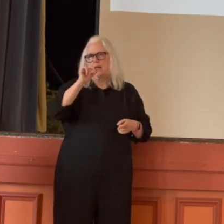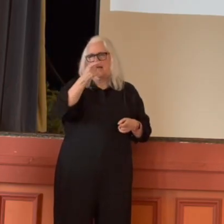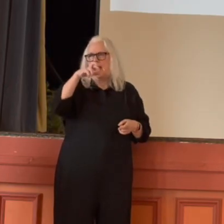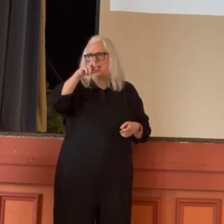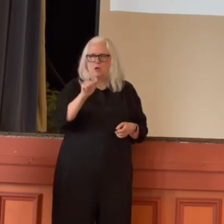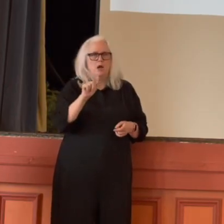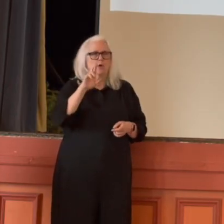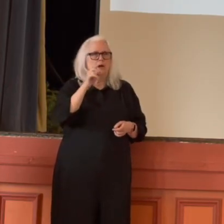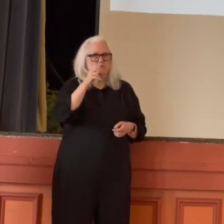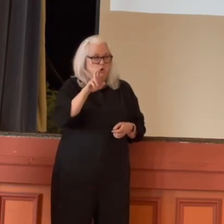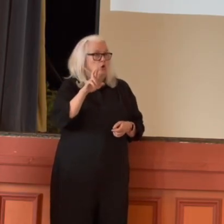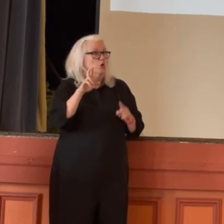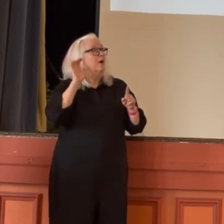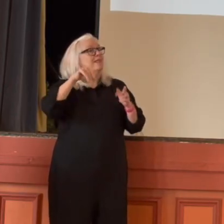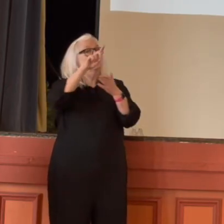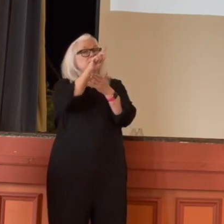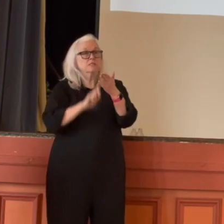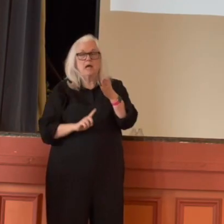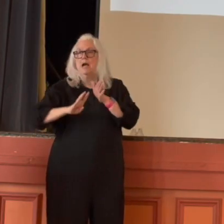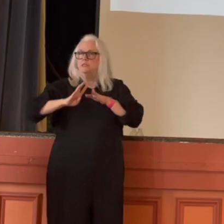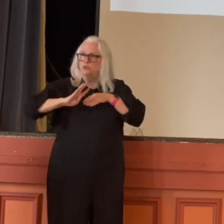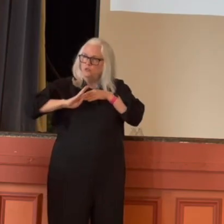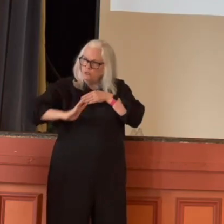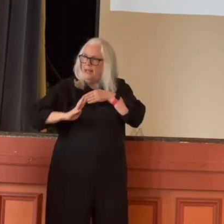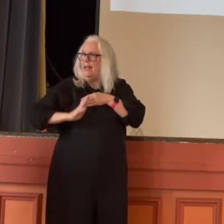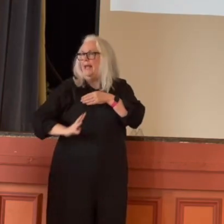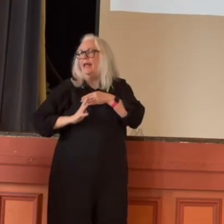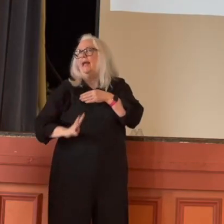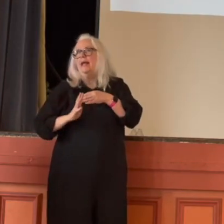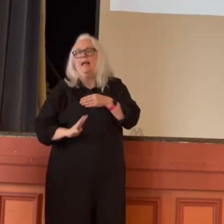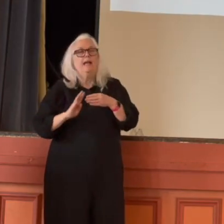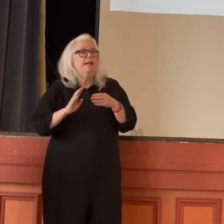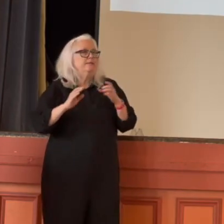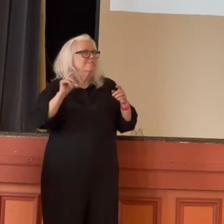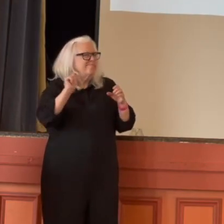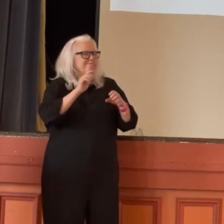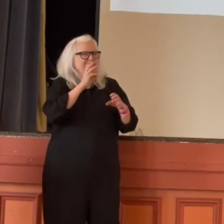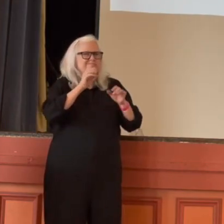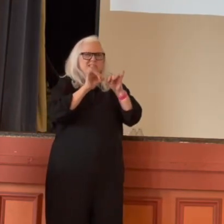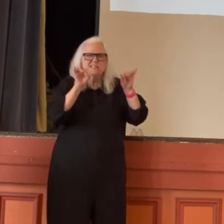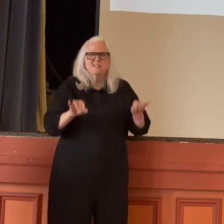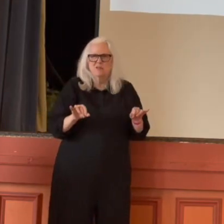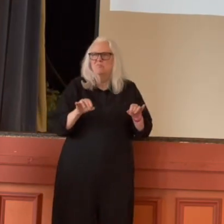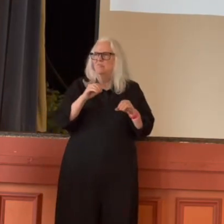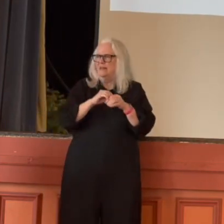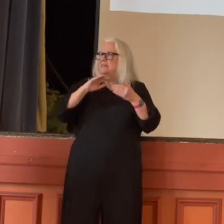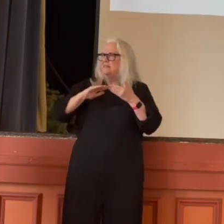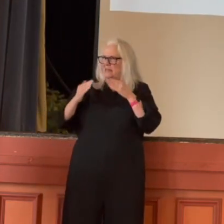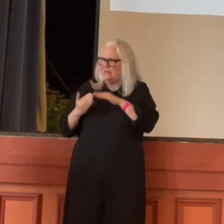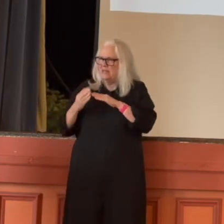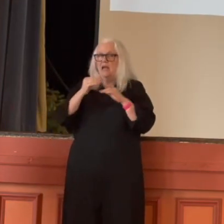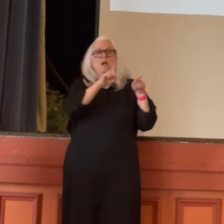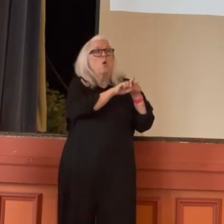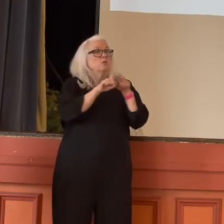sewer system in the city of Buffalo, and also part of those canals when it was dry weather. So these